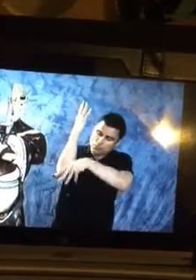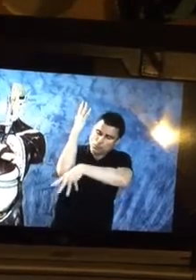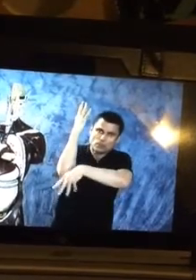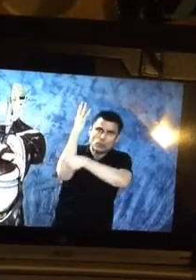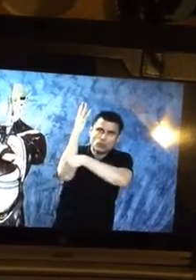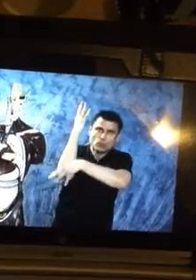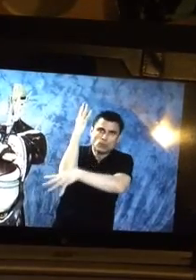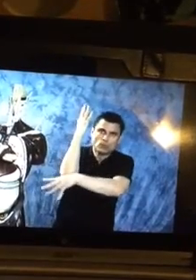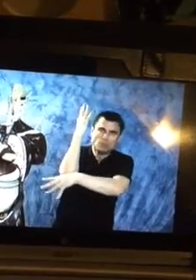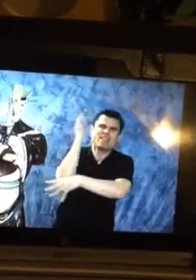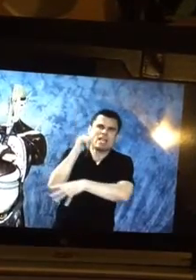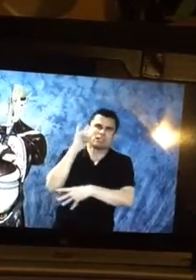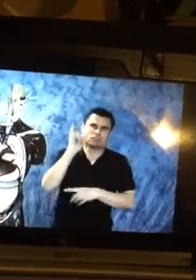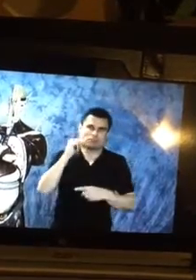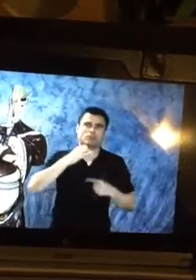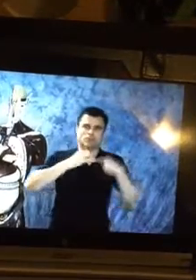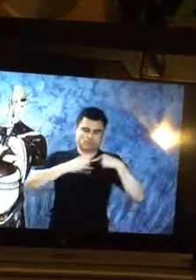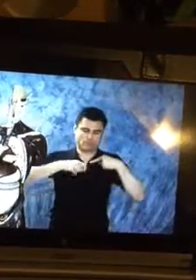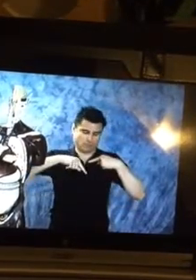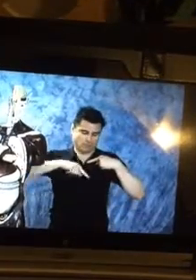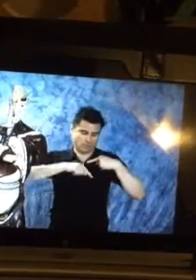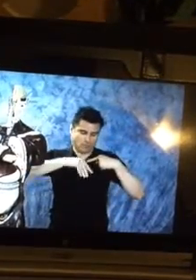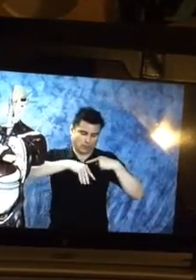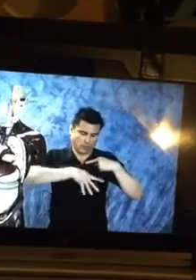into these things that look like tree roots.